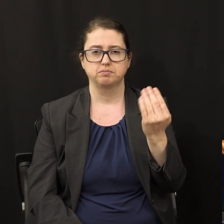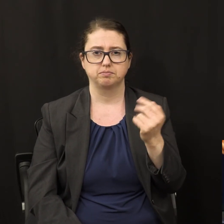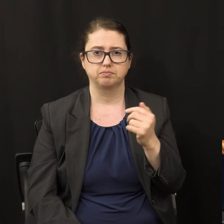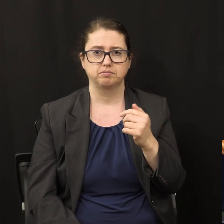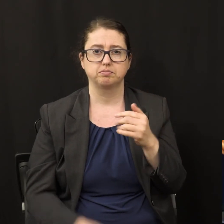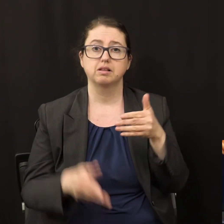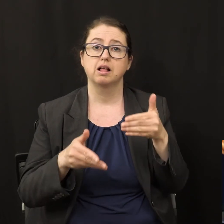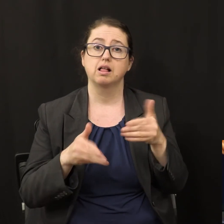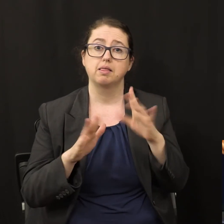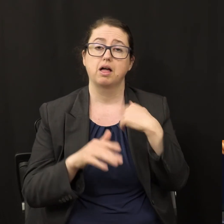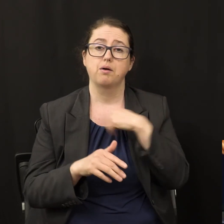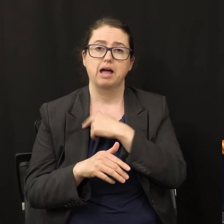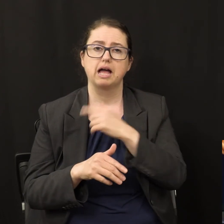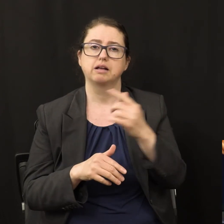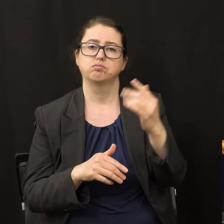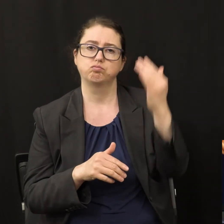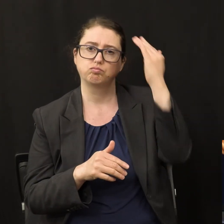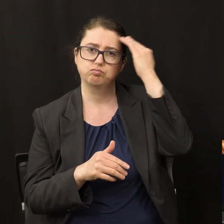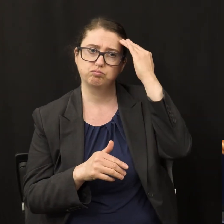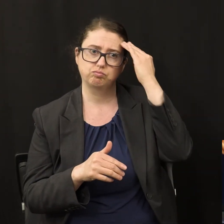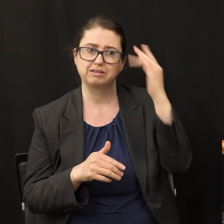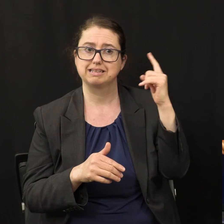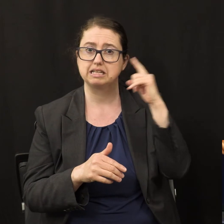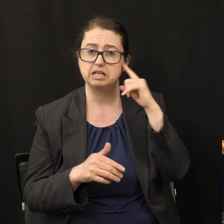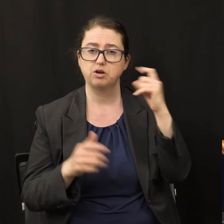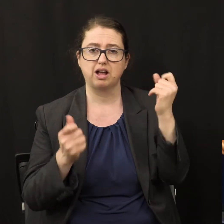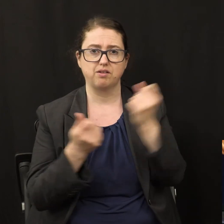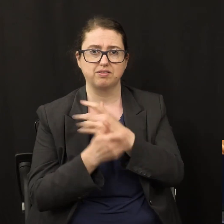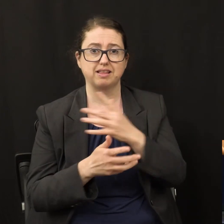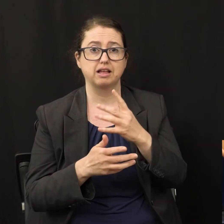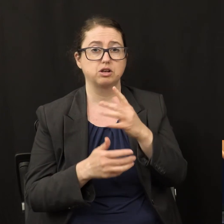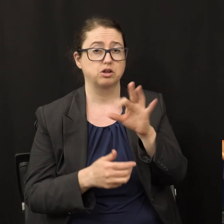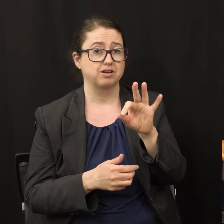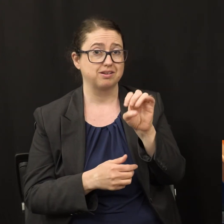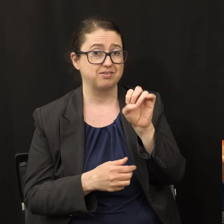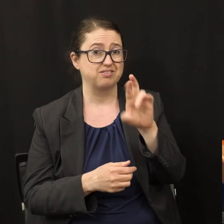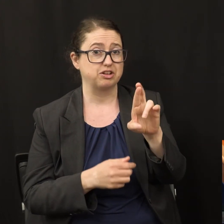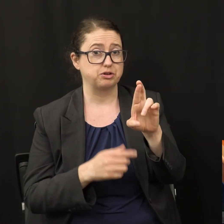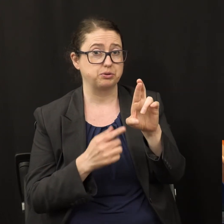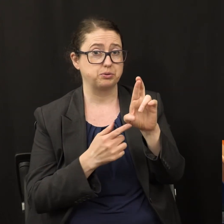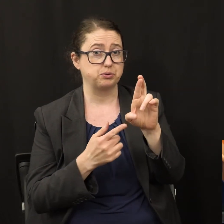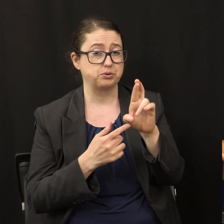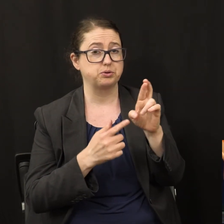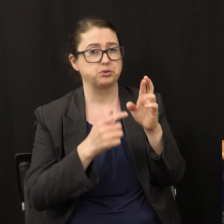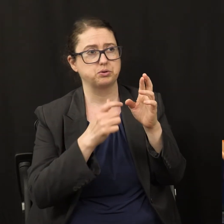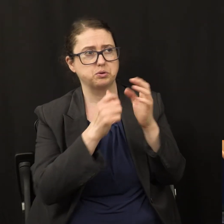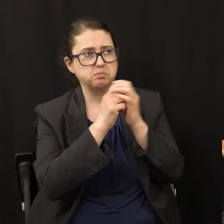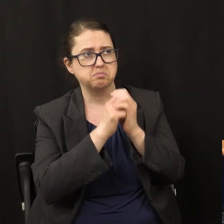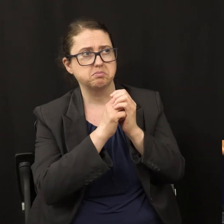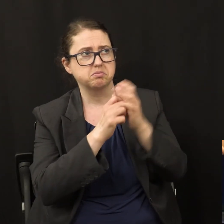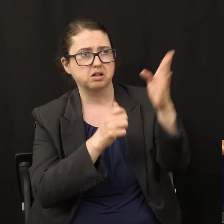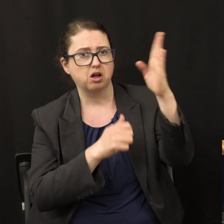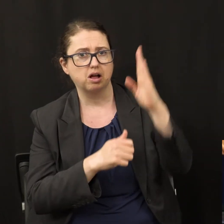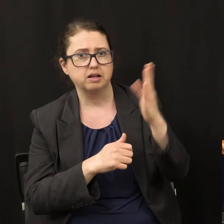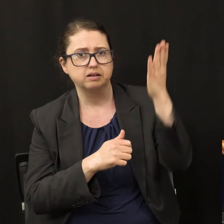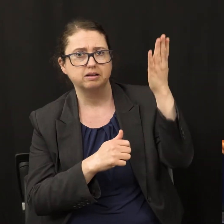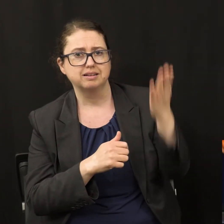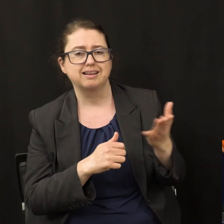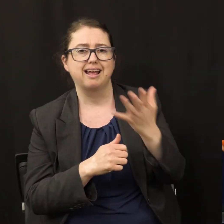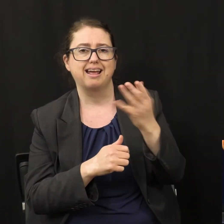us hear the conclusion of the whole matter. Fear God and what? Keep his